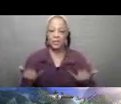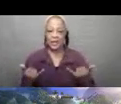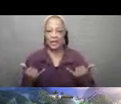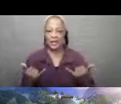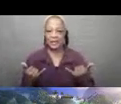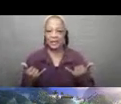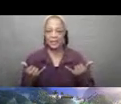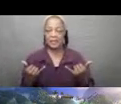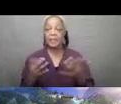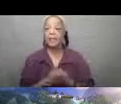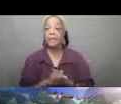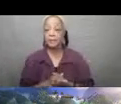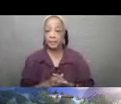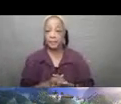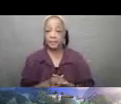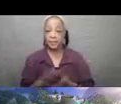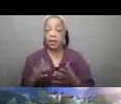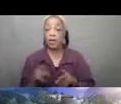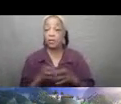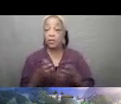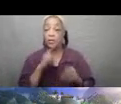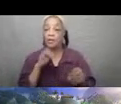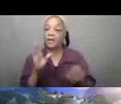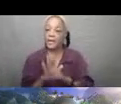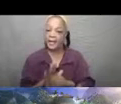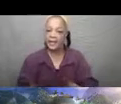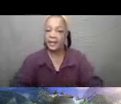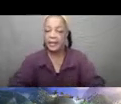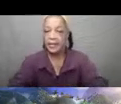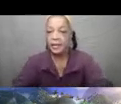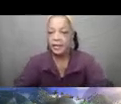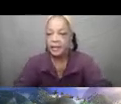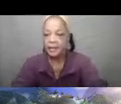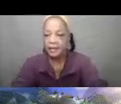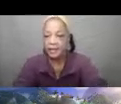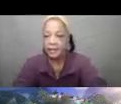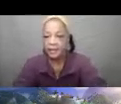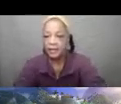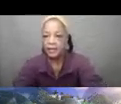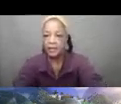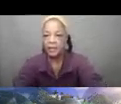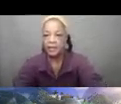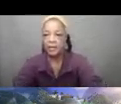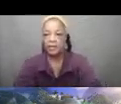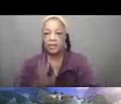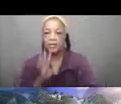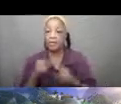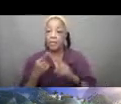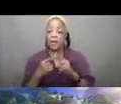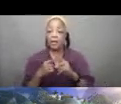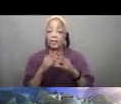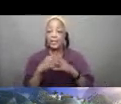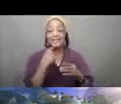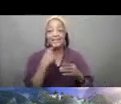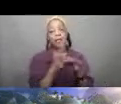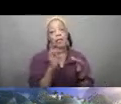also would like to make the commitment. We've talked about not just saying the land acknowledgement, but talking about what your commitment would be. And